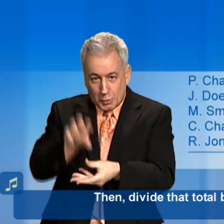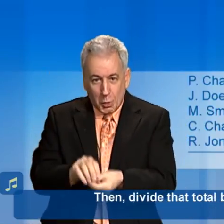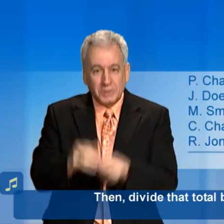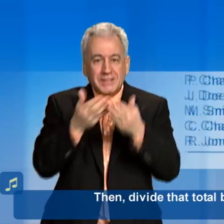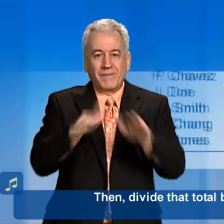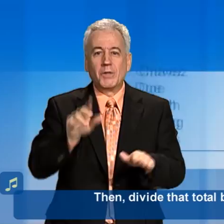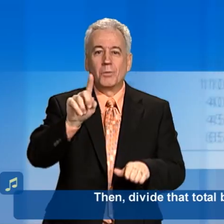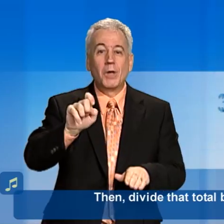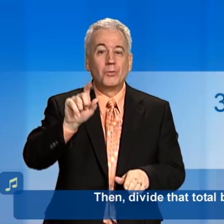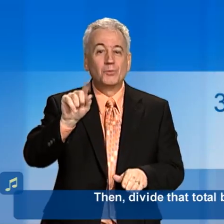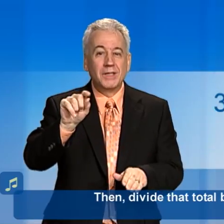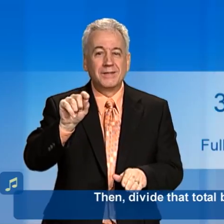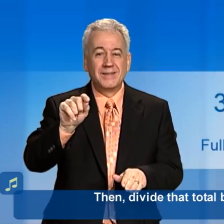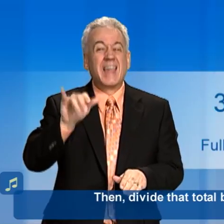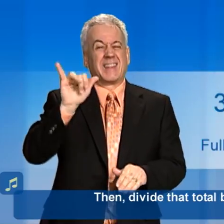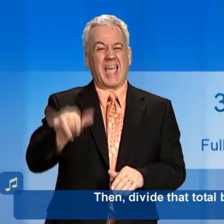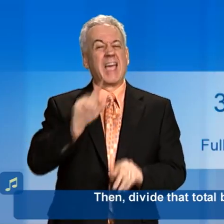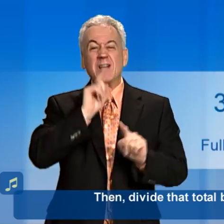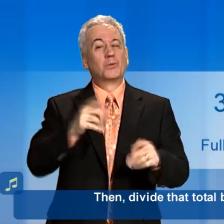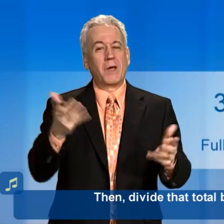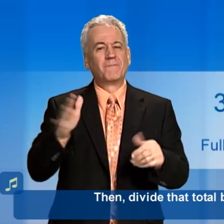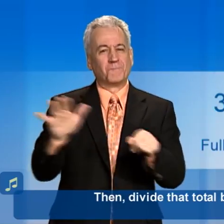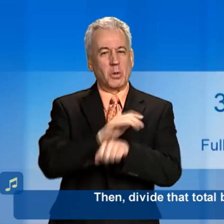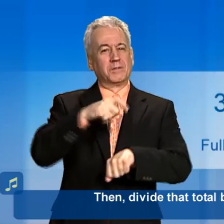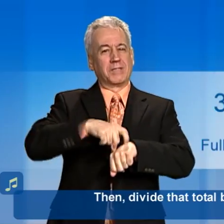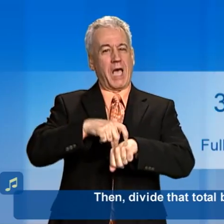Then, divide that total by 120.